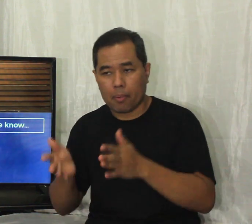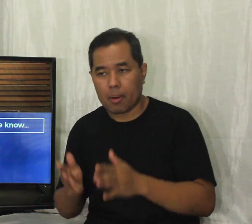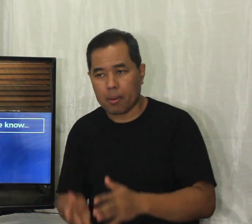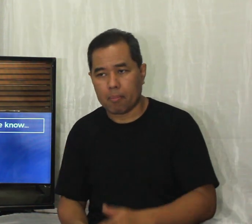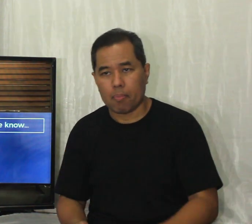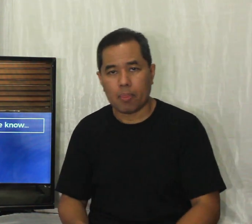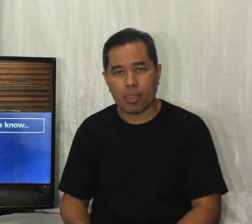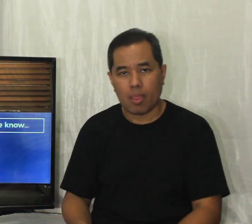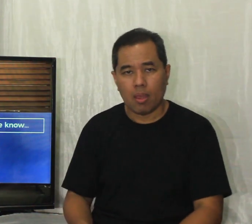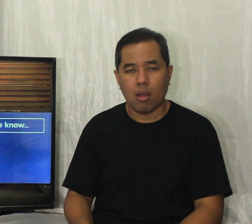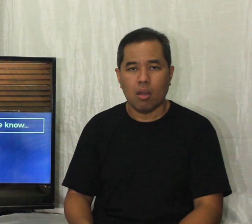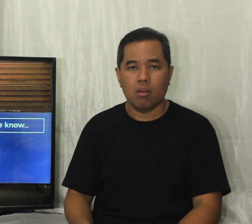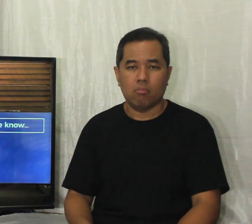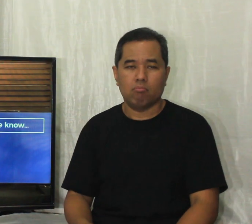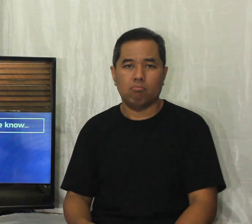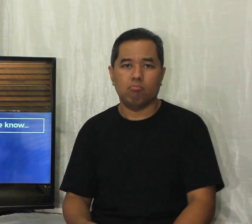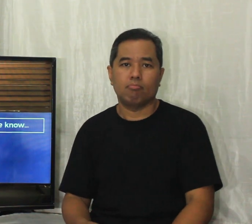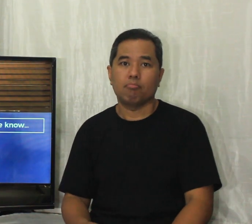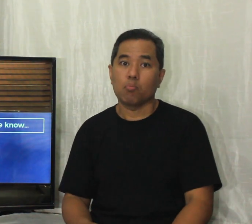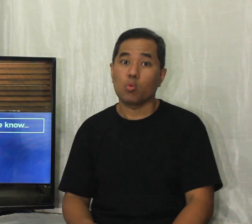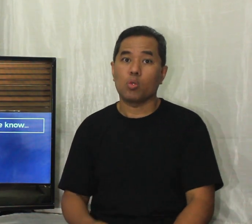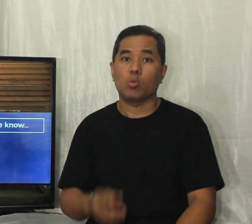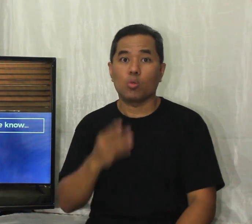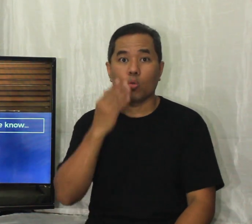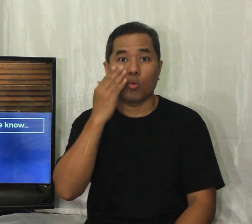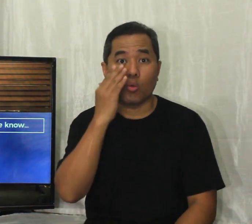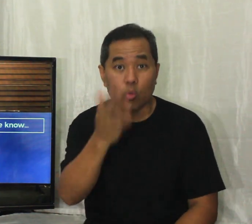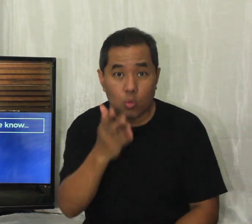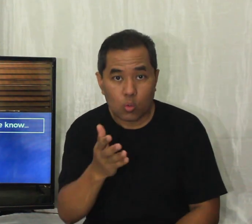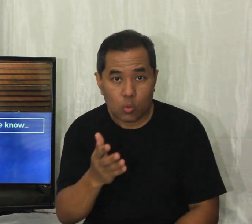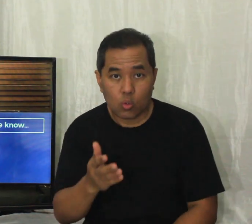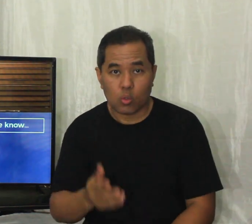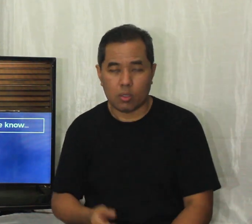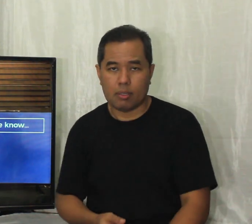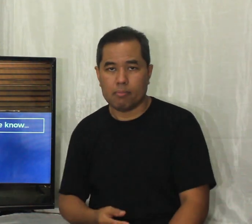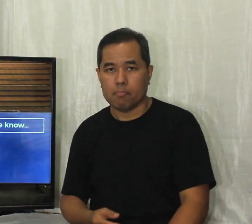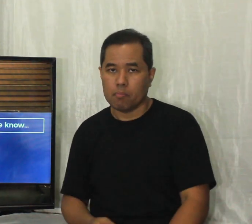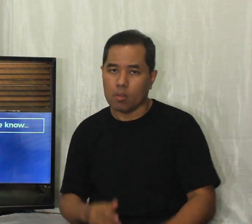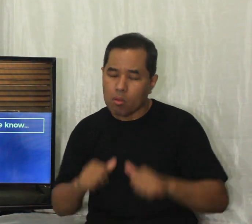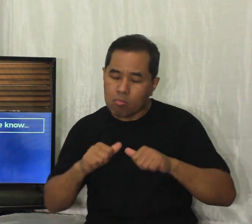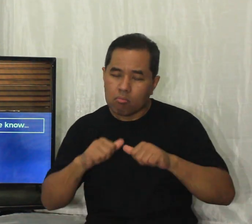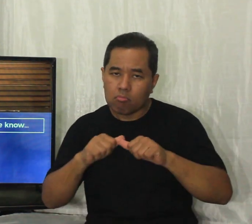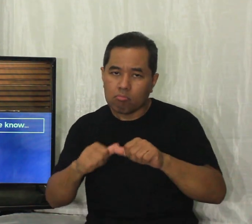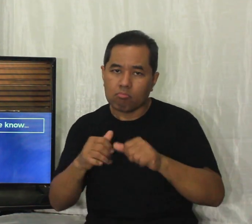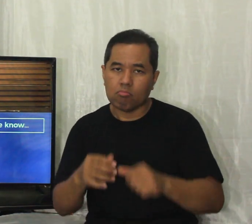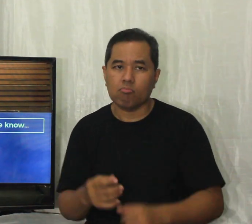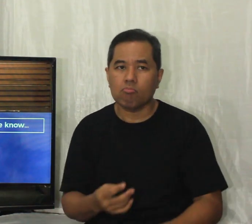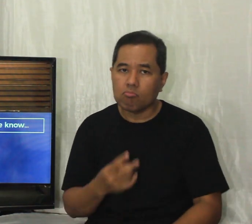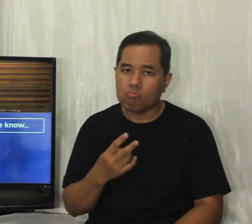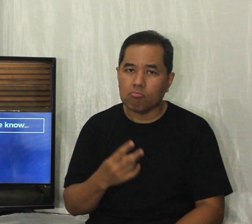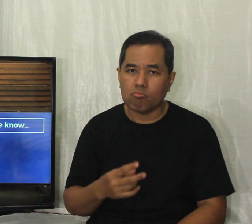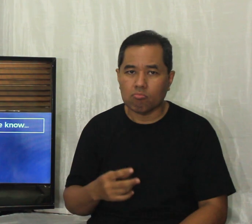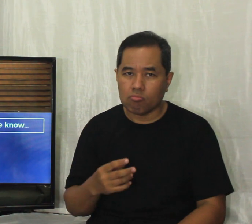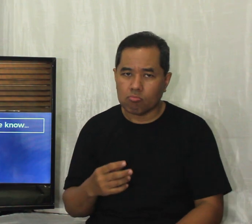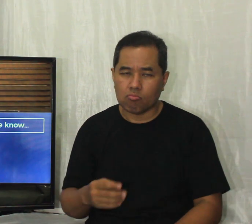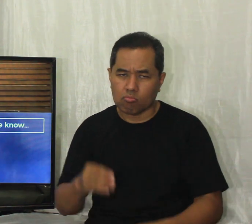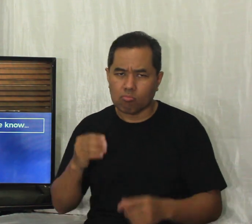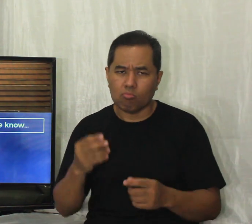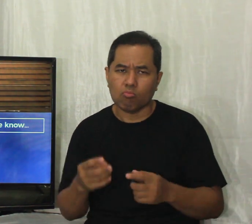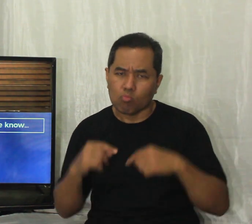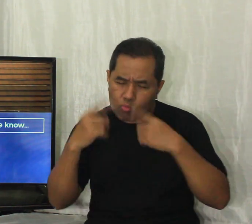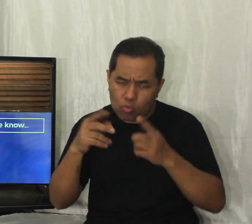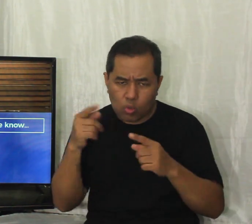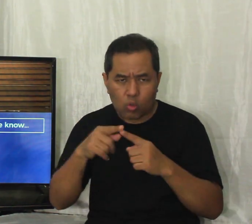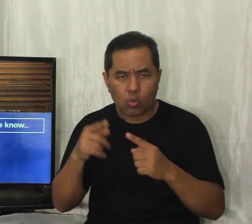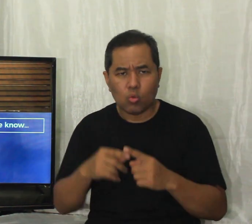his word about our future that we can take hold of today that will give us assurance for our present